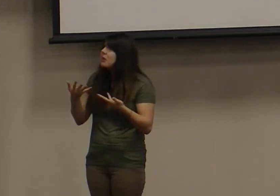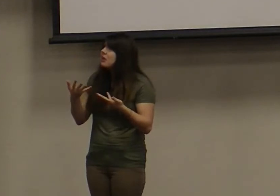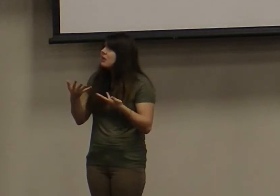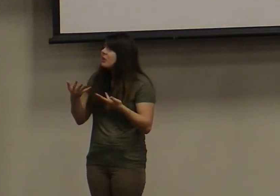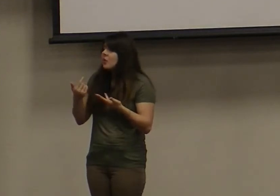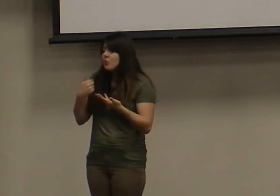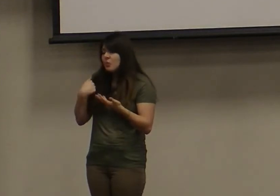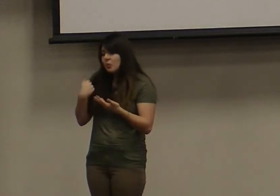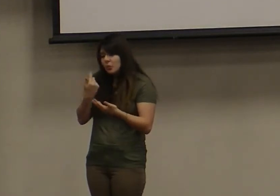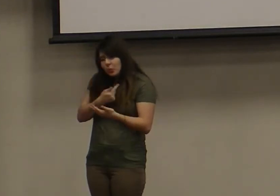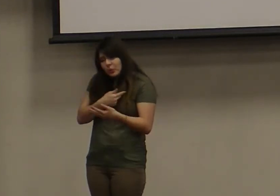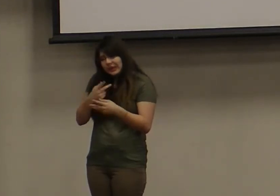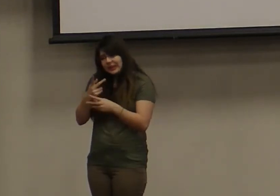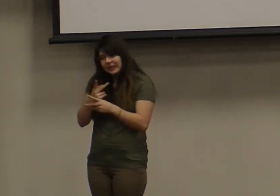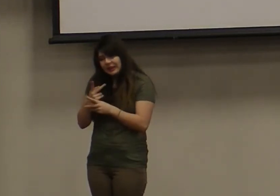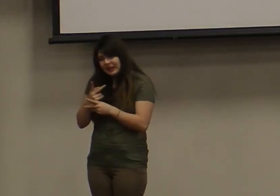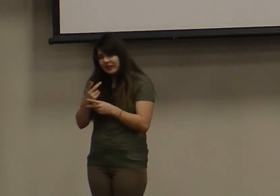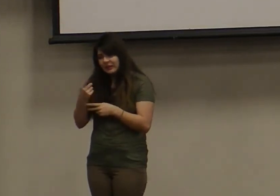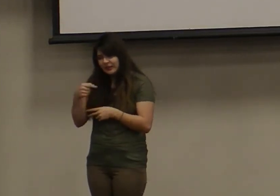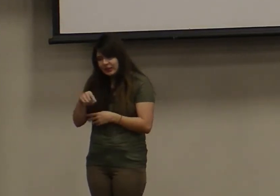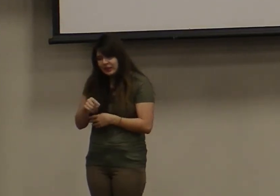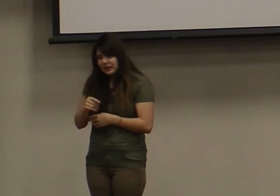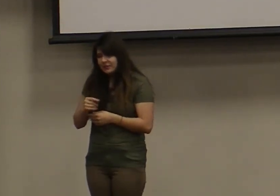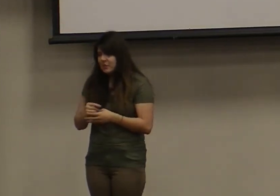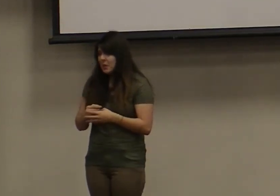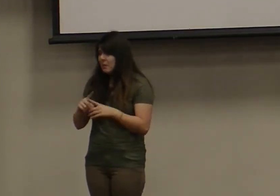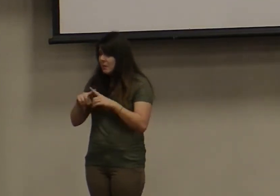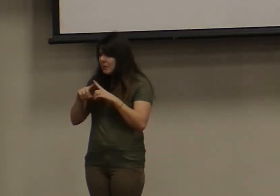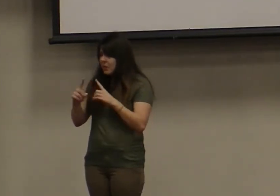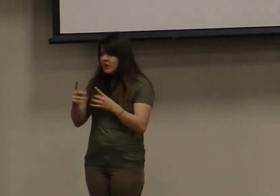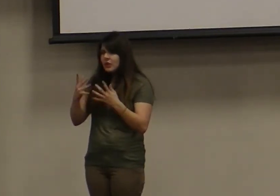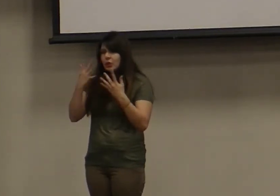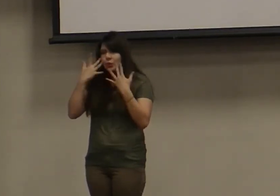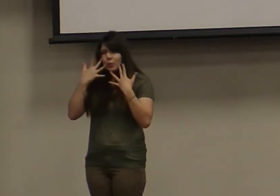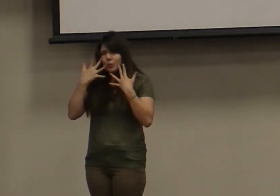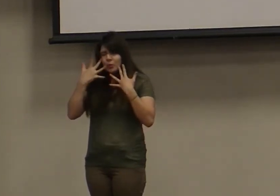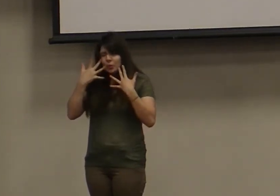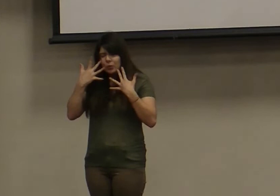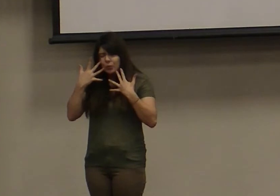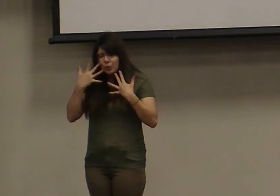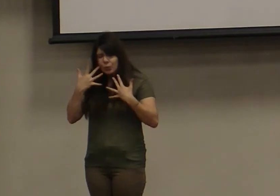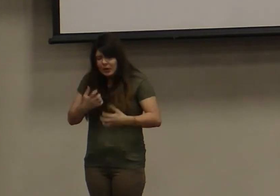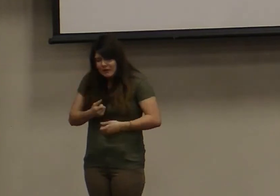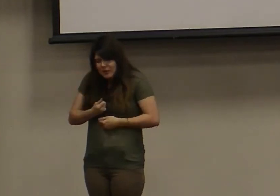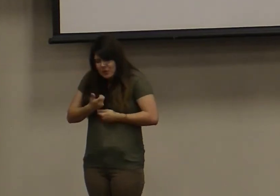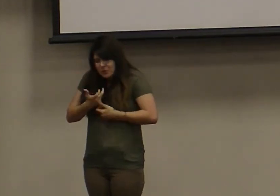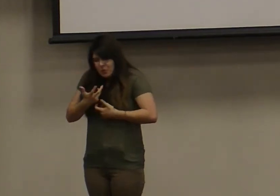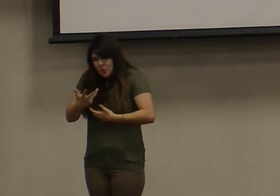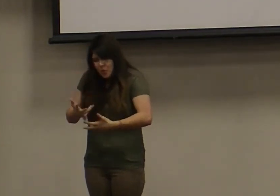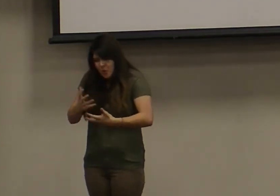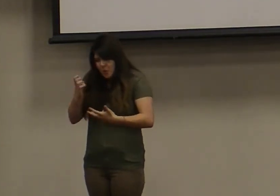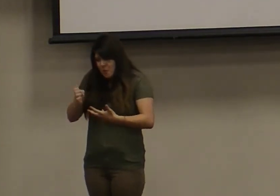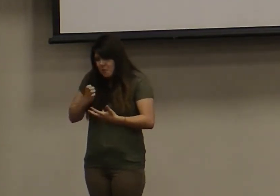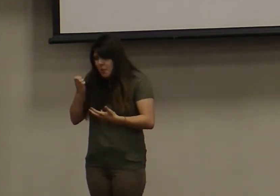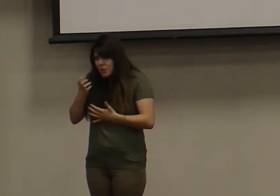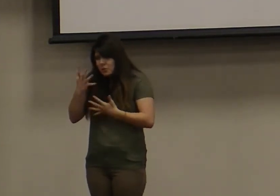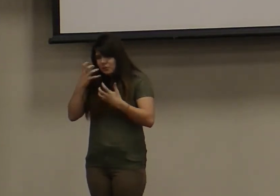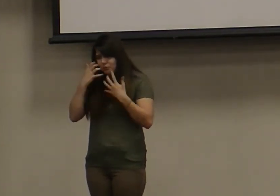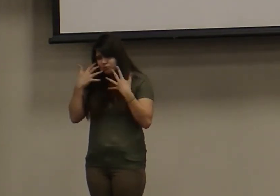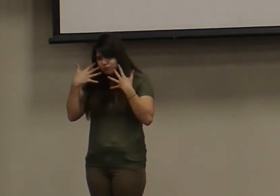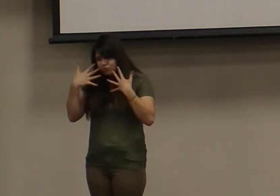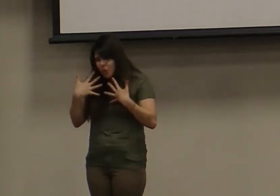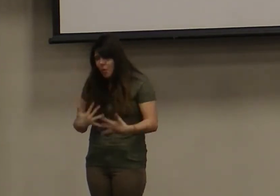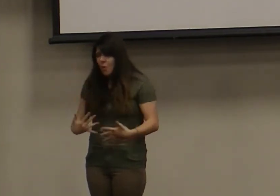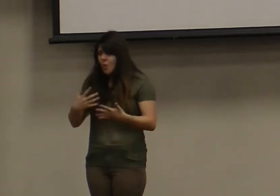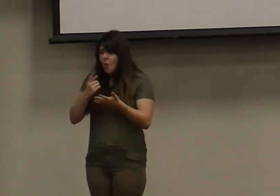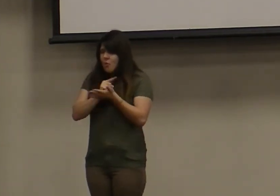We'll take care of the baby. We'll do all that we can right here. But the grief and just the outpouring of emotion and week